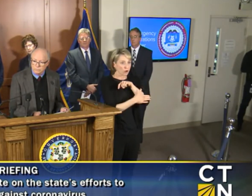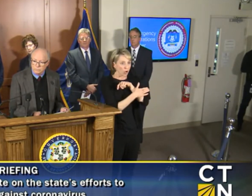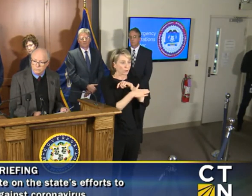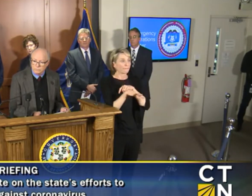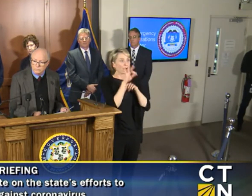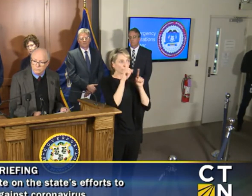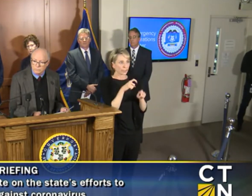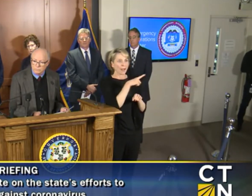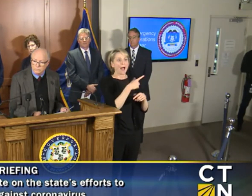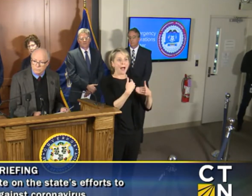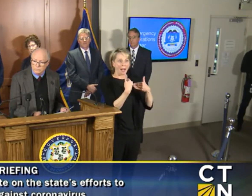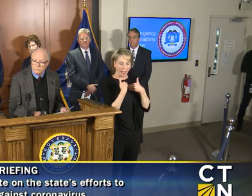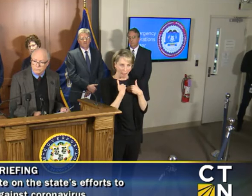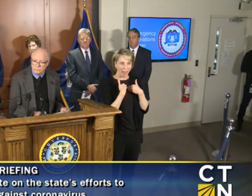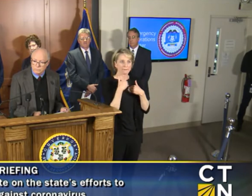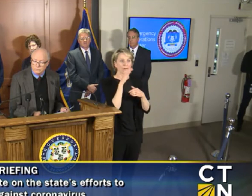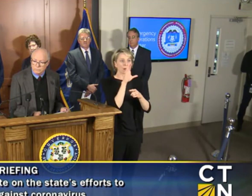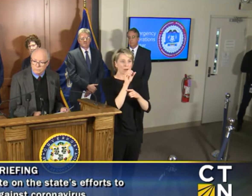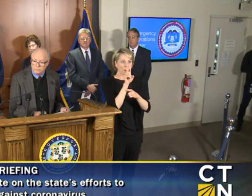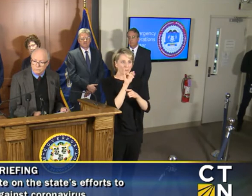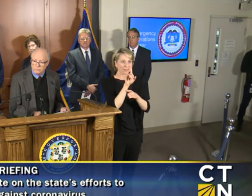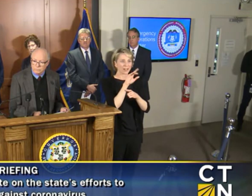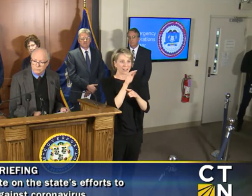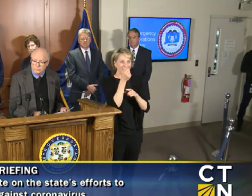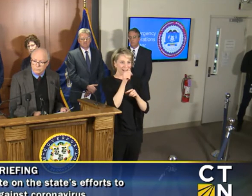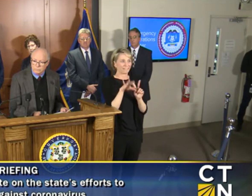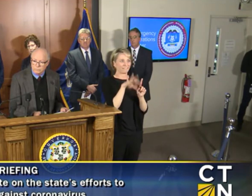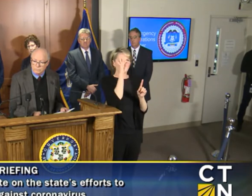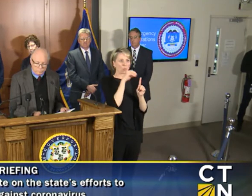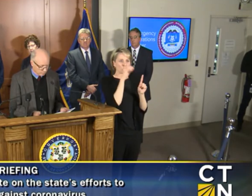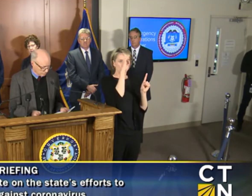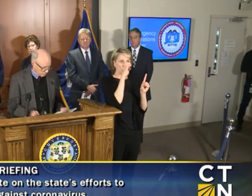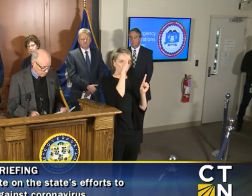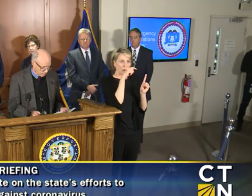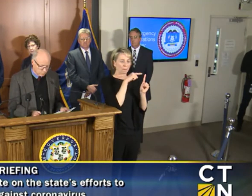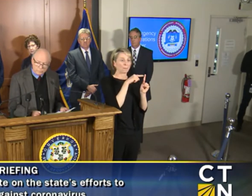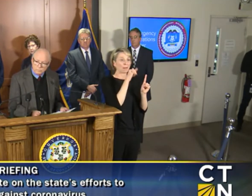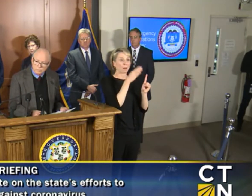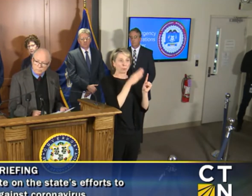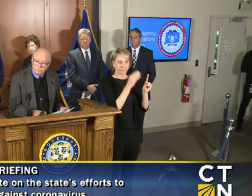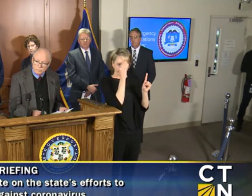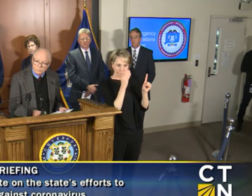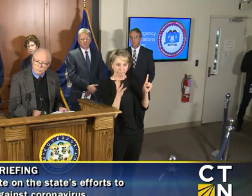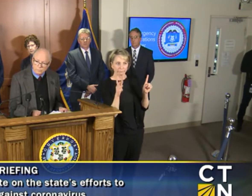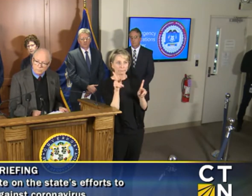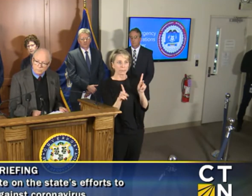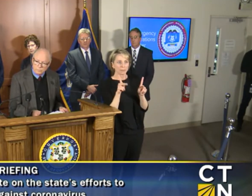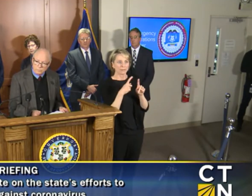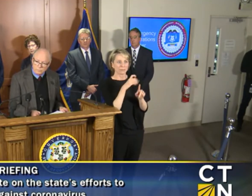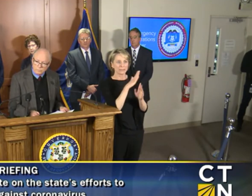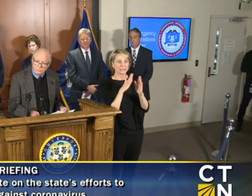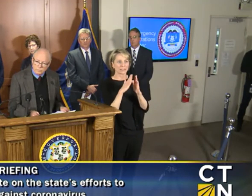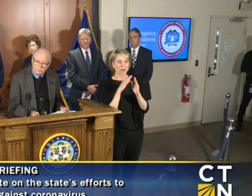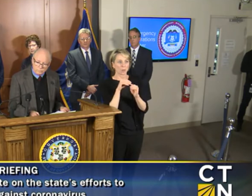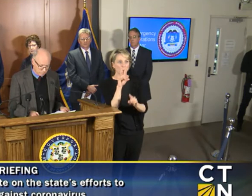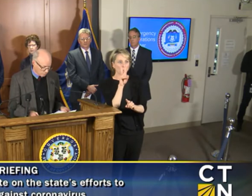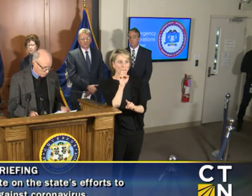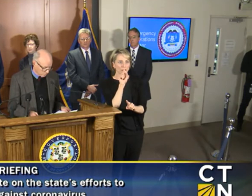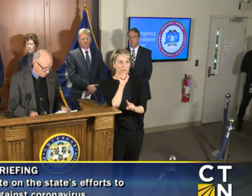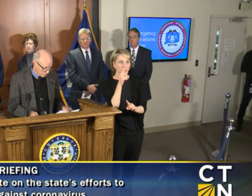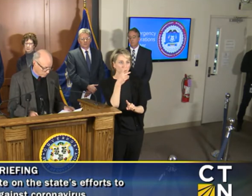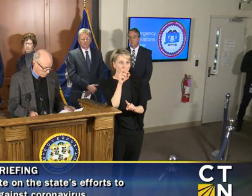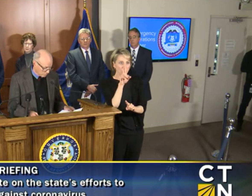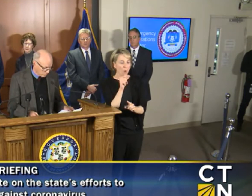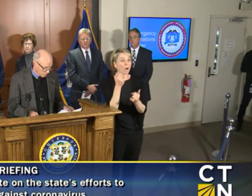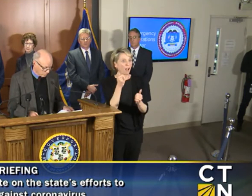There has been someone in Westport now tested positive, and with kids from Quest, they're trying